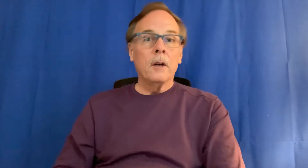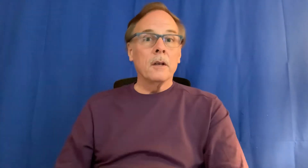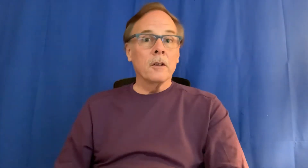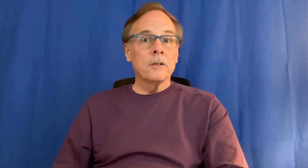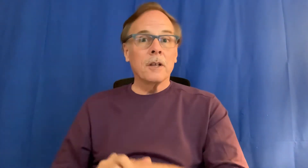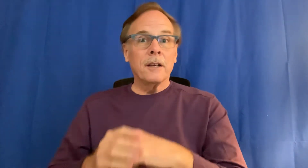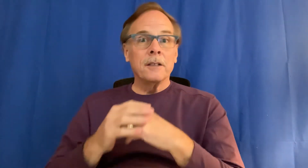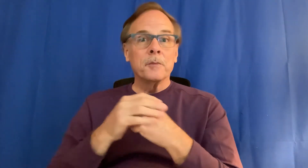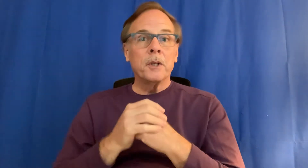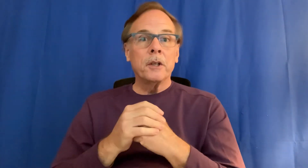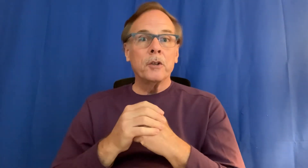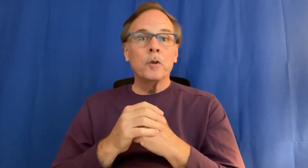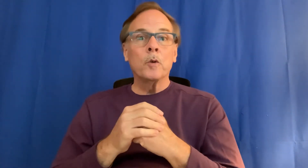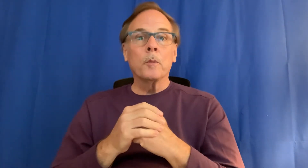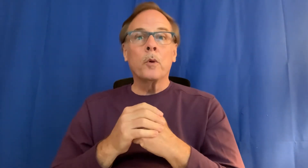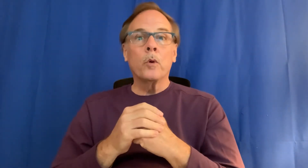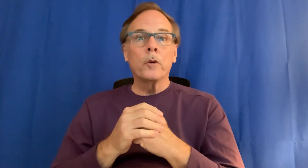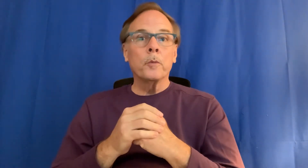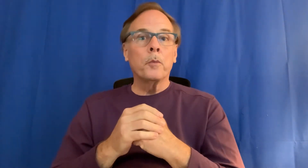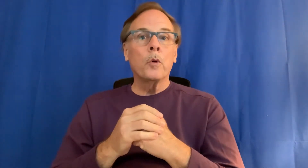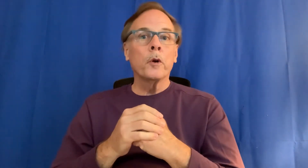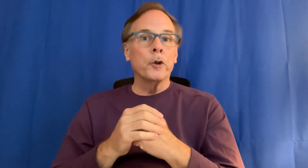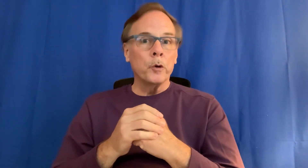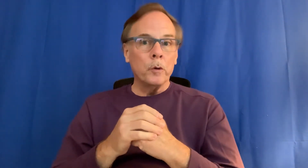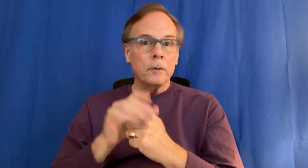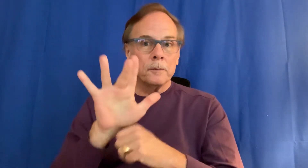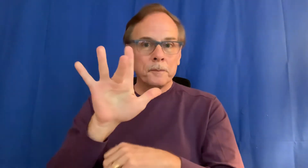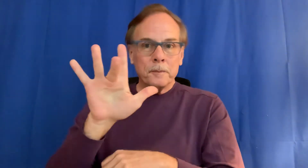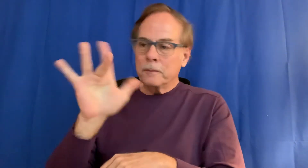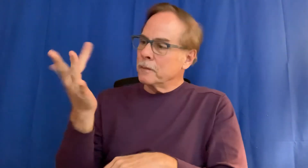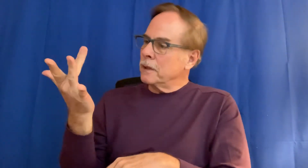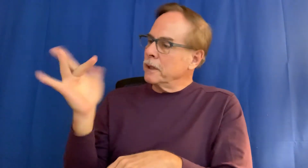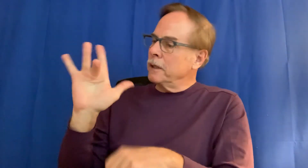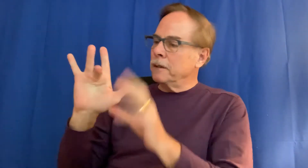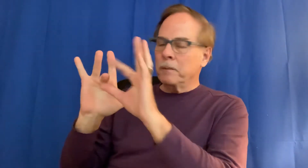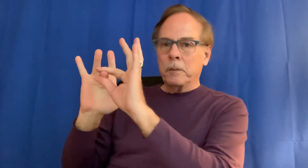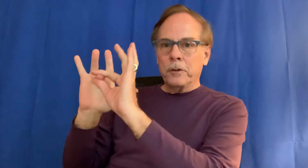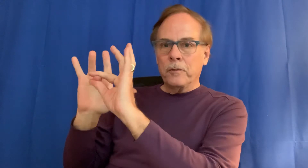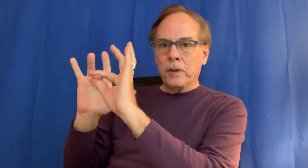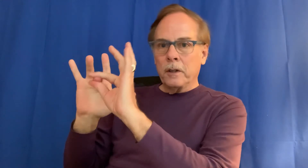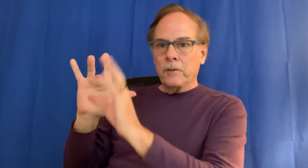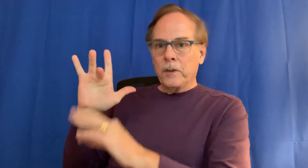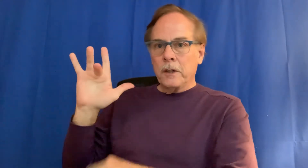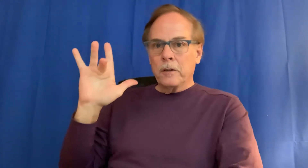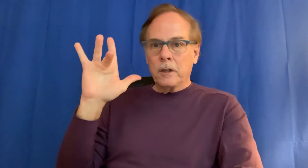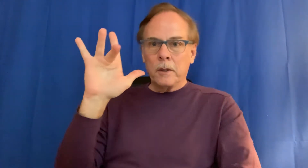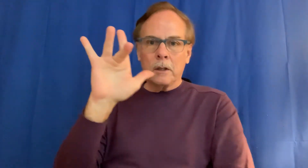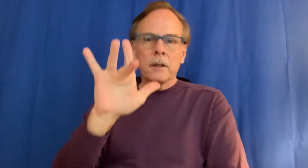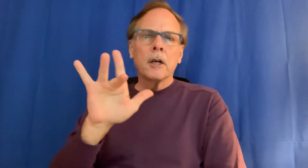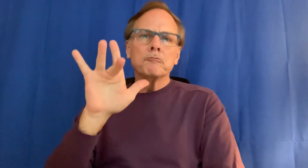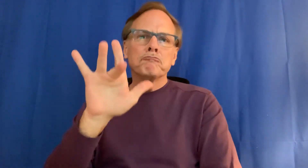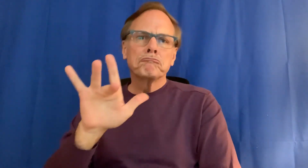Another sign is pity you or poor you. Remember your feeling finger coming like that?